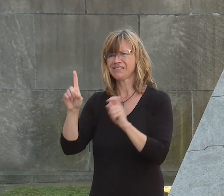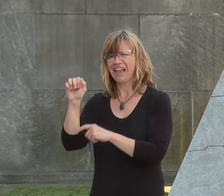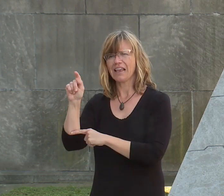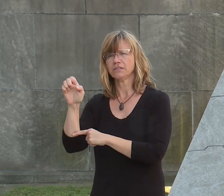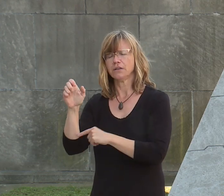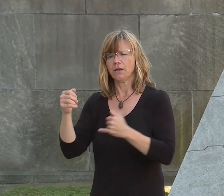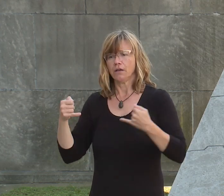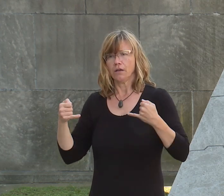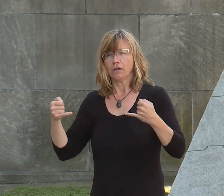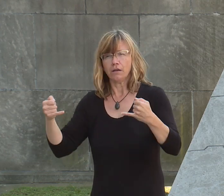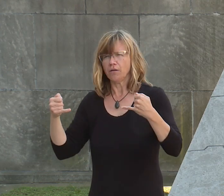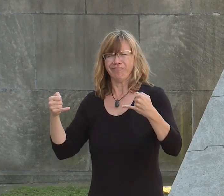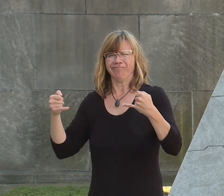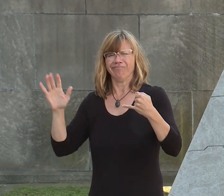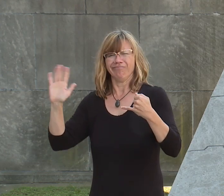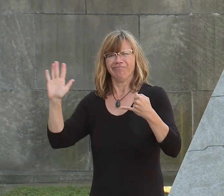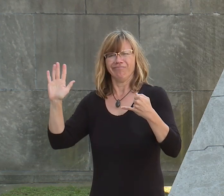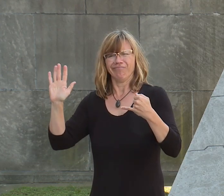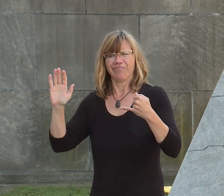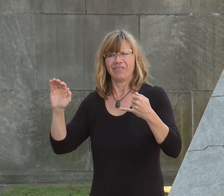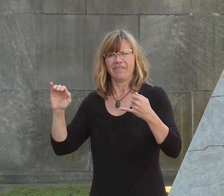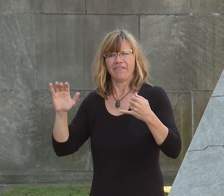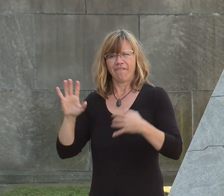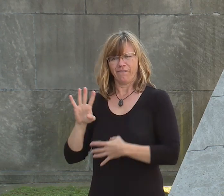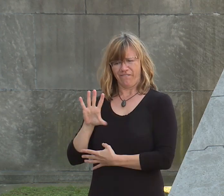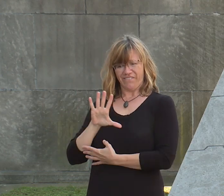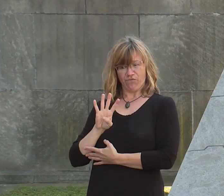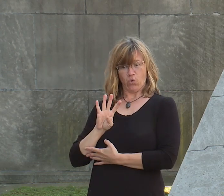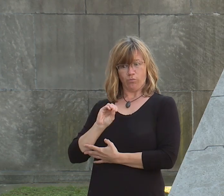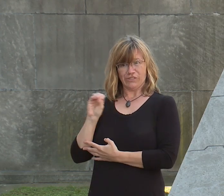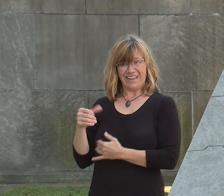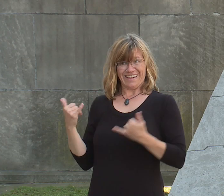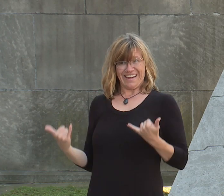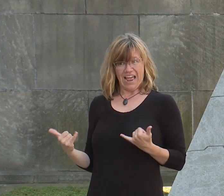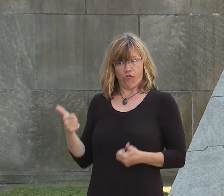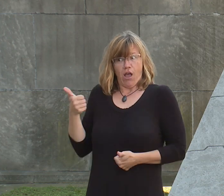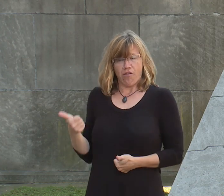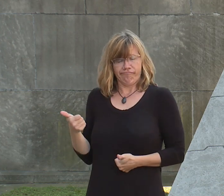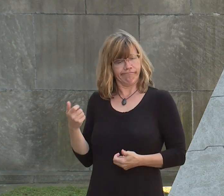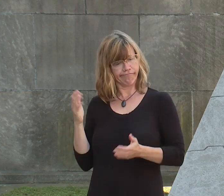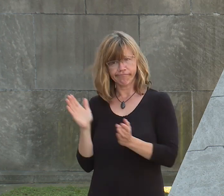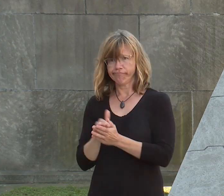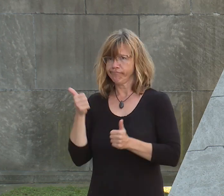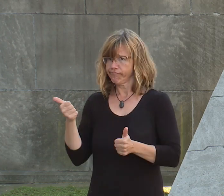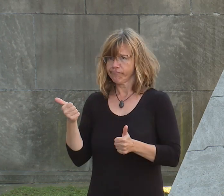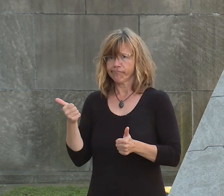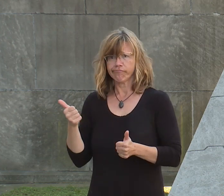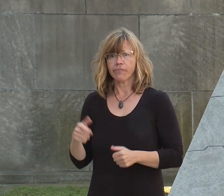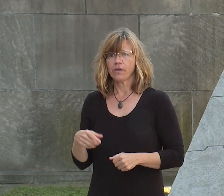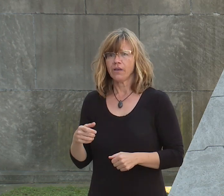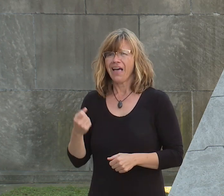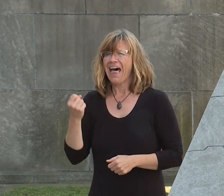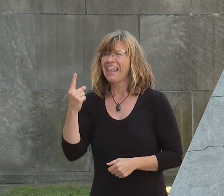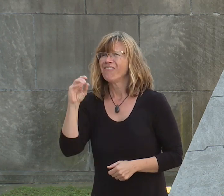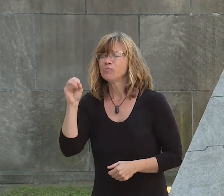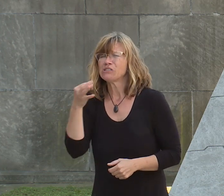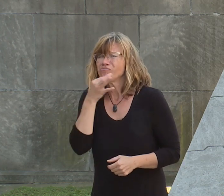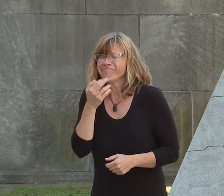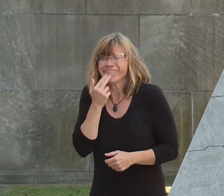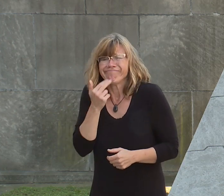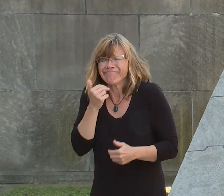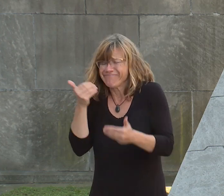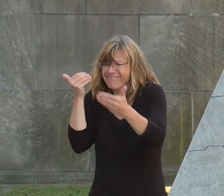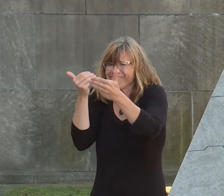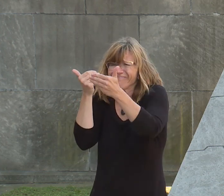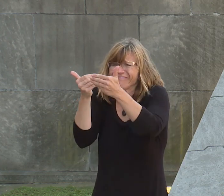at 54% again. I think that that for you guys, it's only 11%. We're not that far away, right? Think